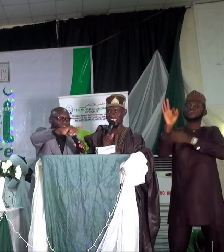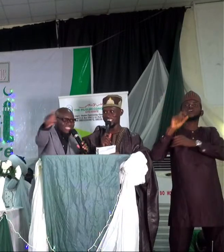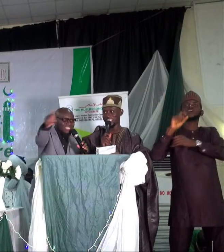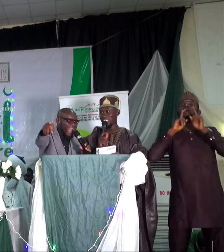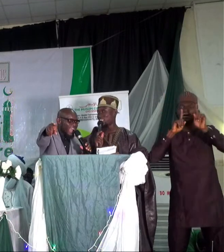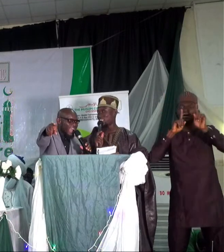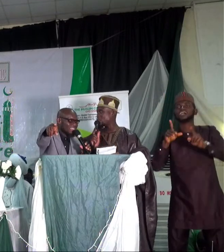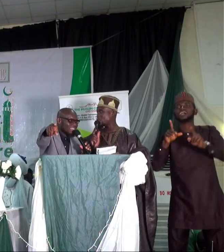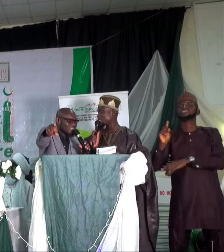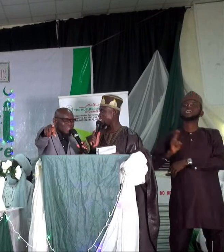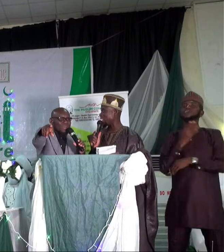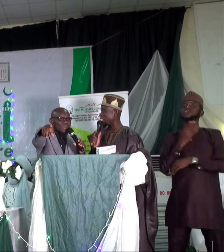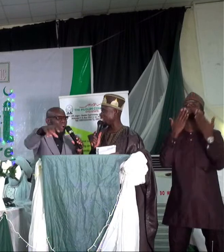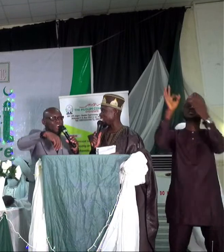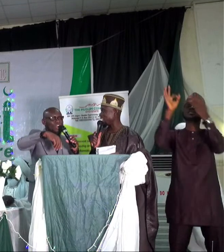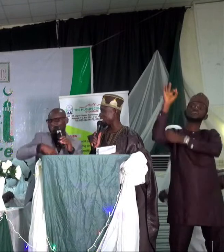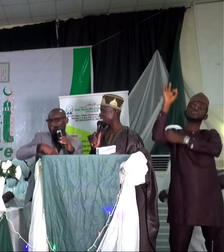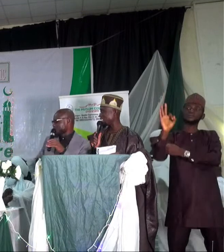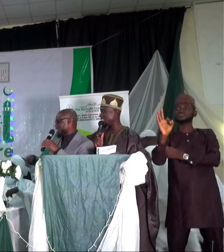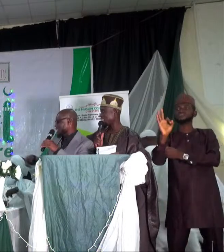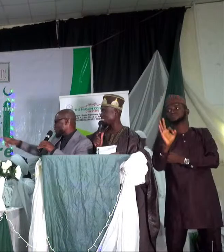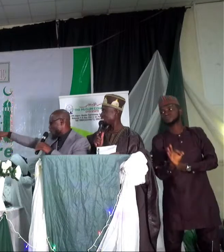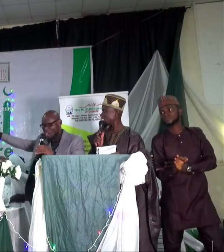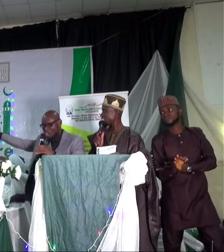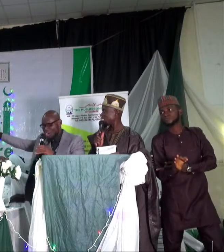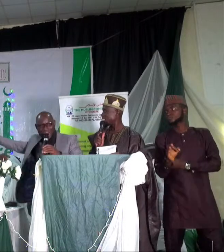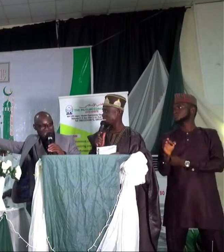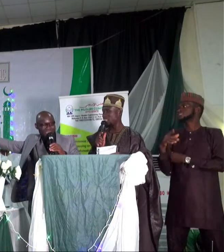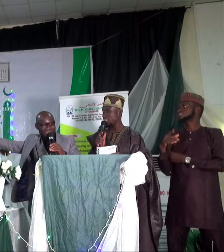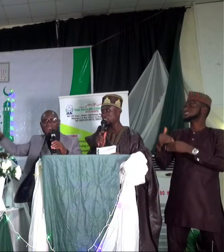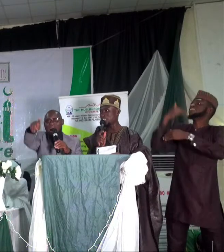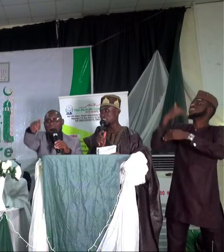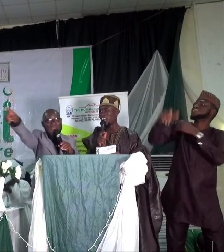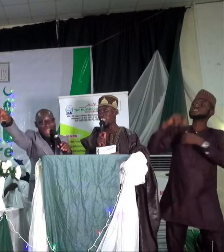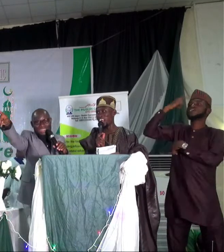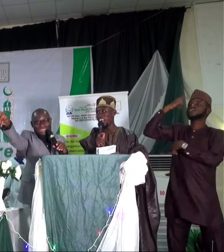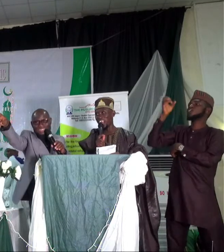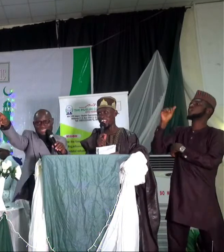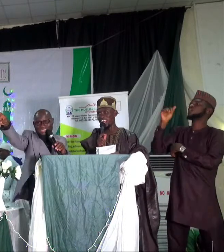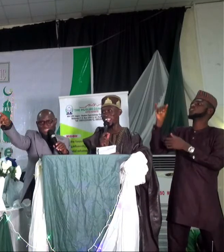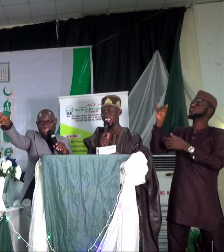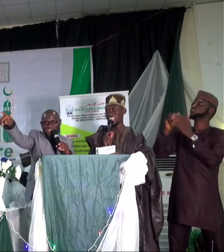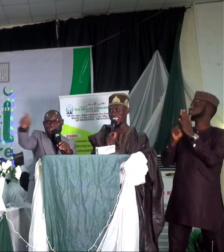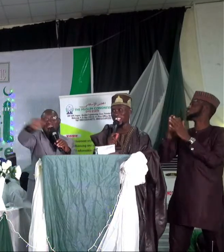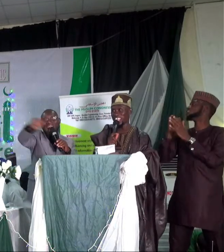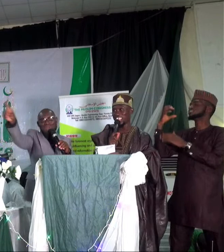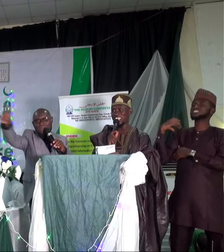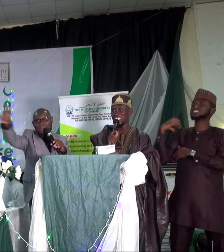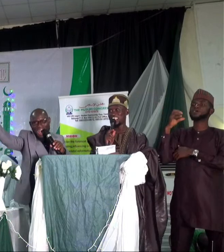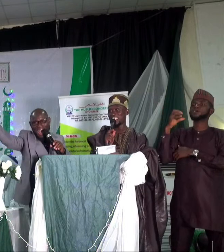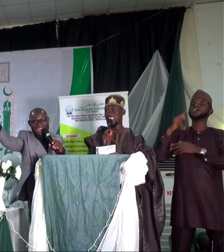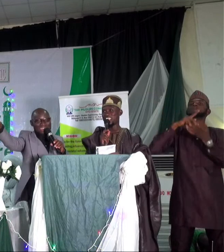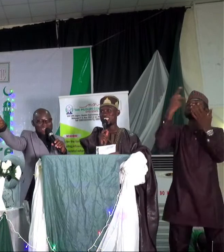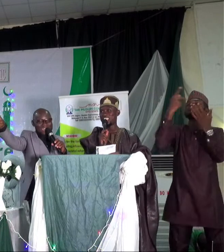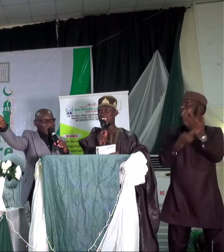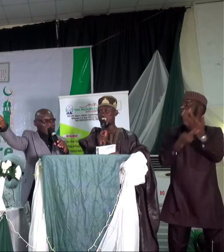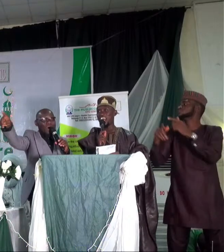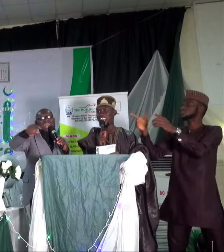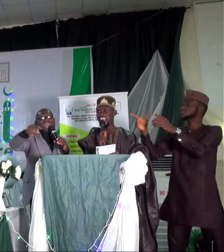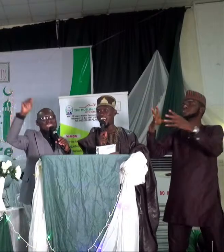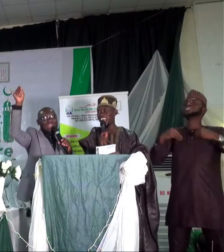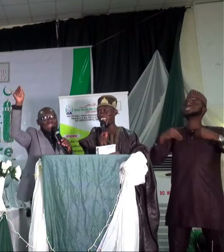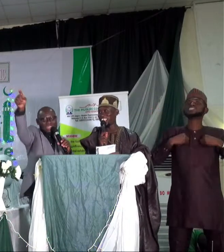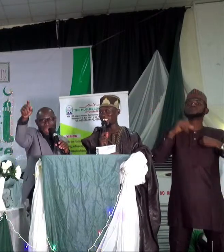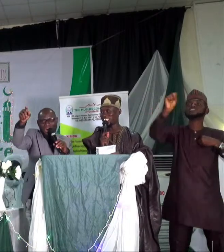se o se lodo temi next governor ware se ta be se gba be insha allah o ye ka